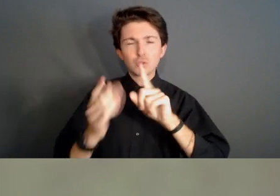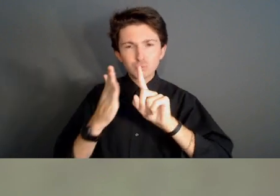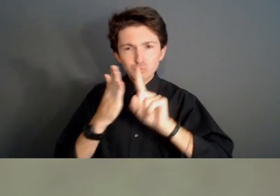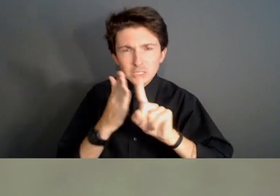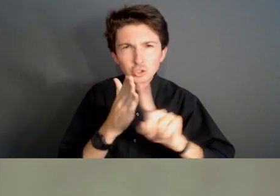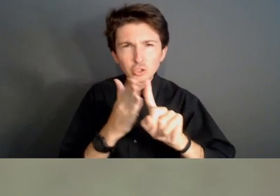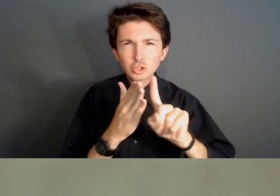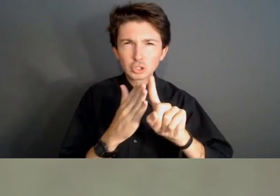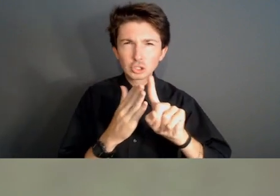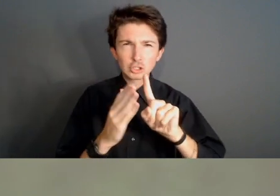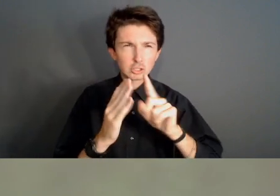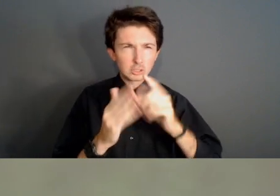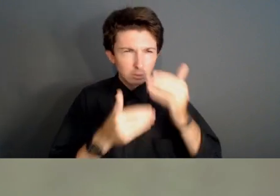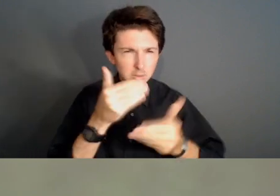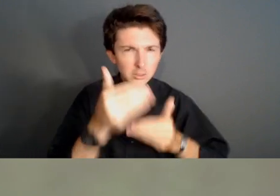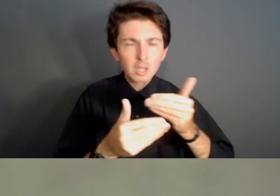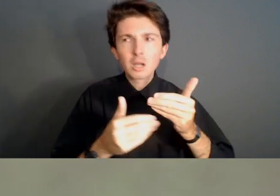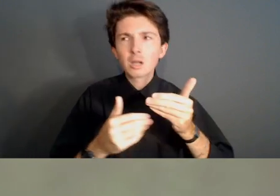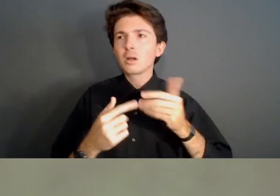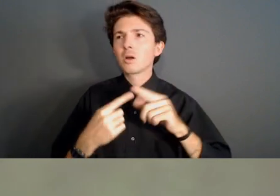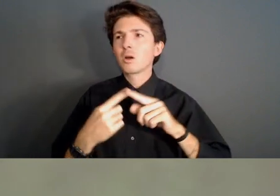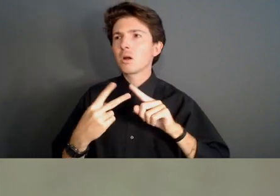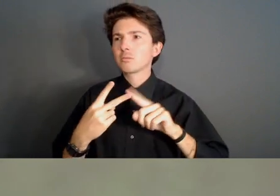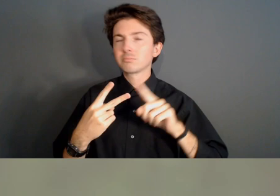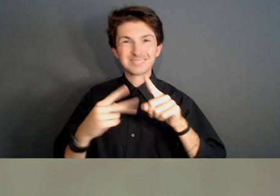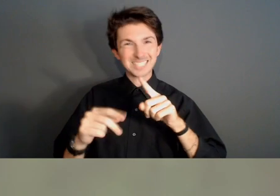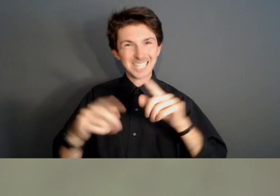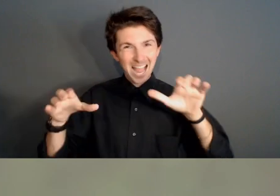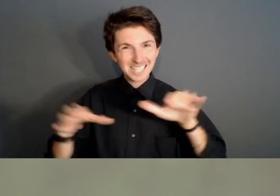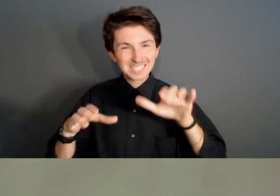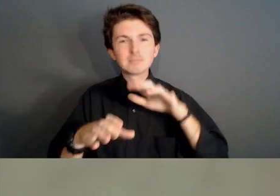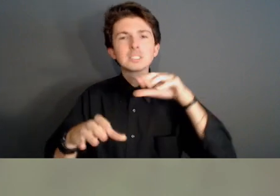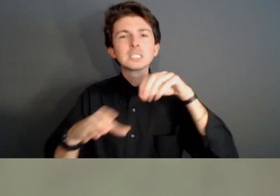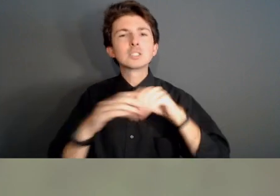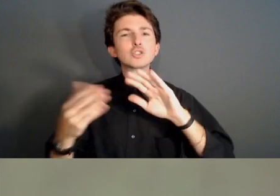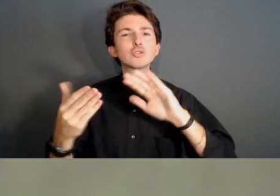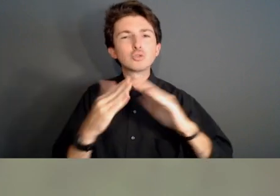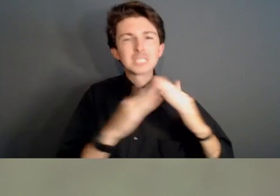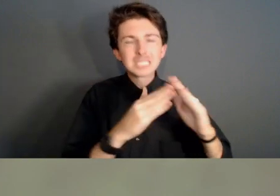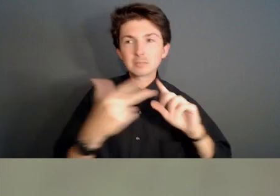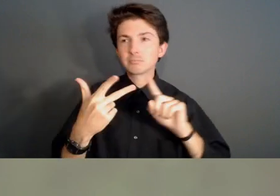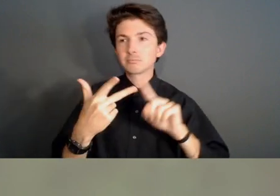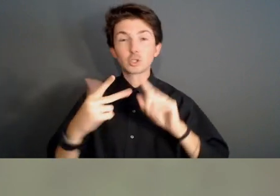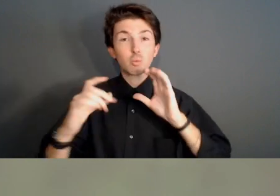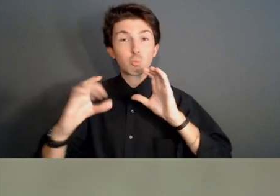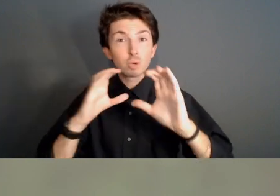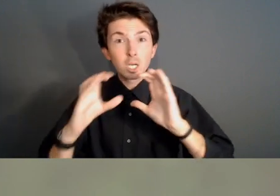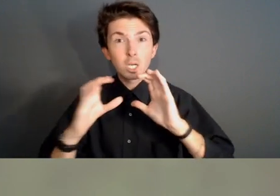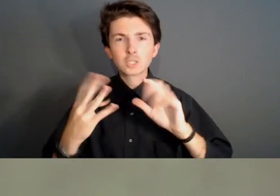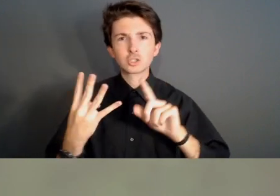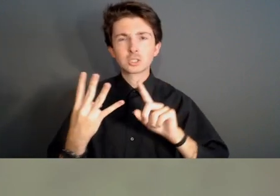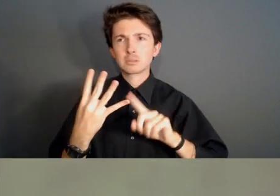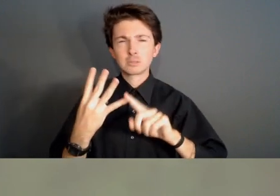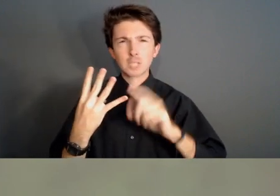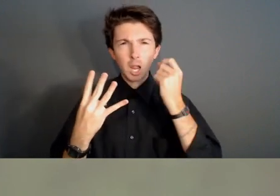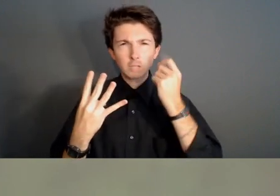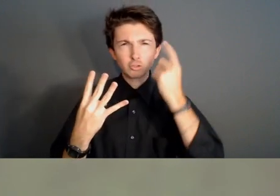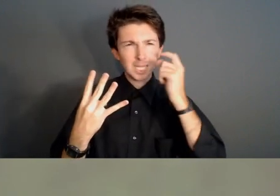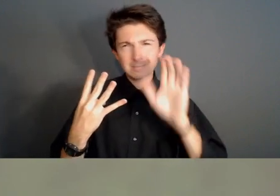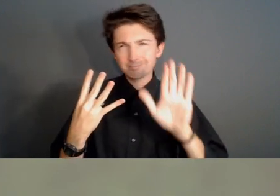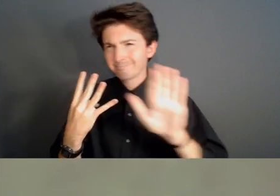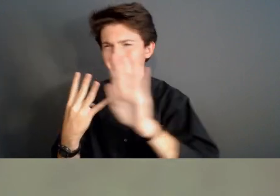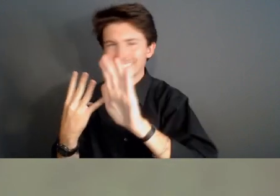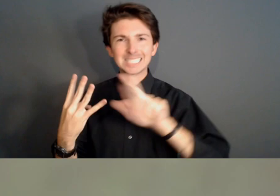research and how to become active in the community. as far as communicating and understanding